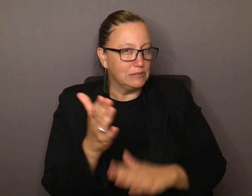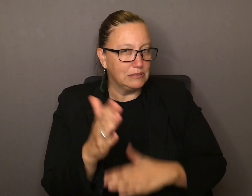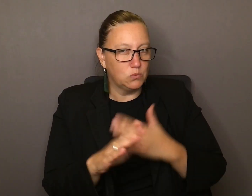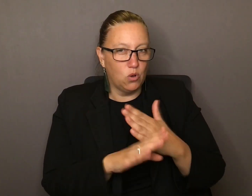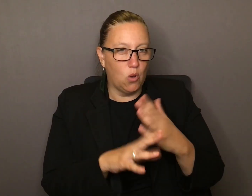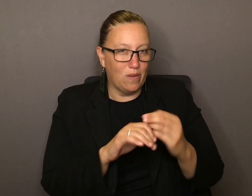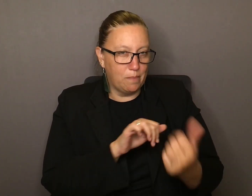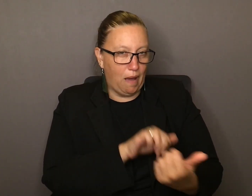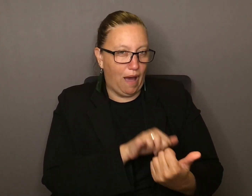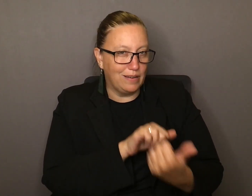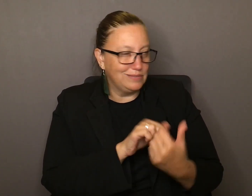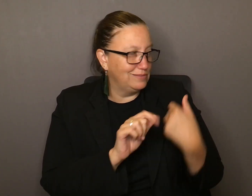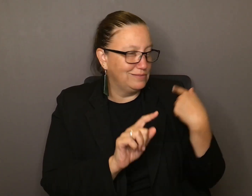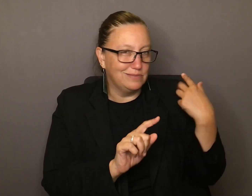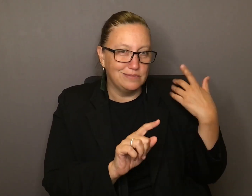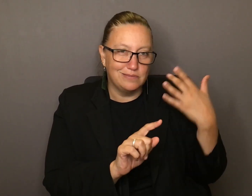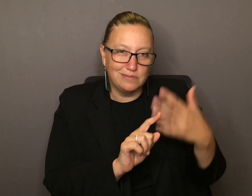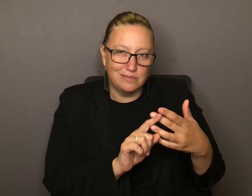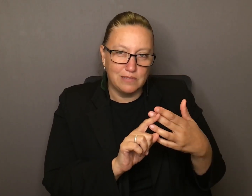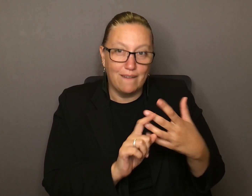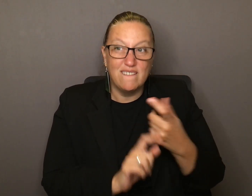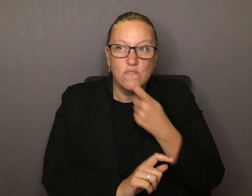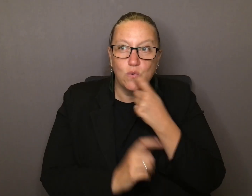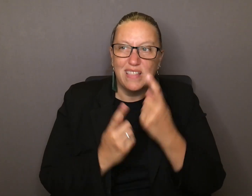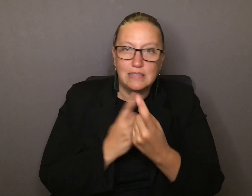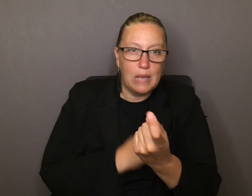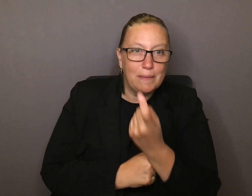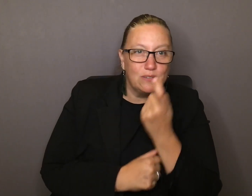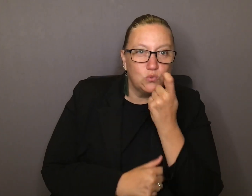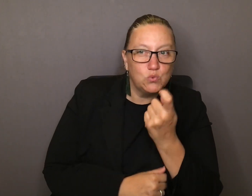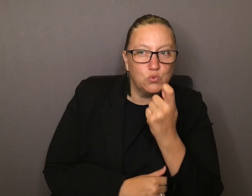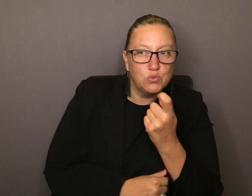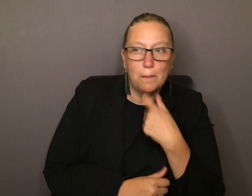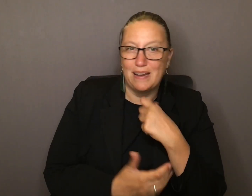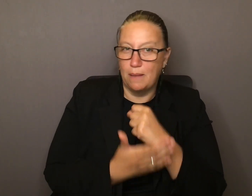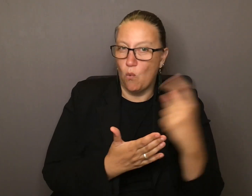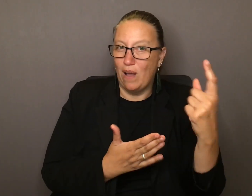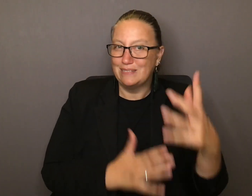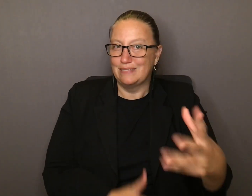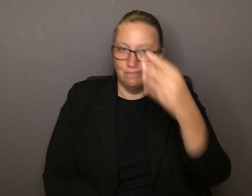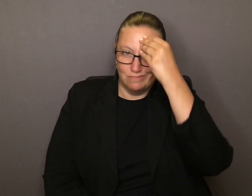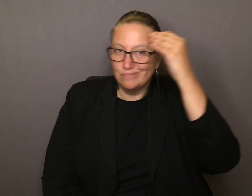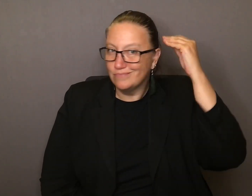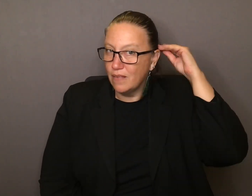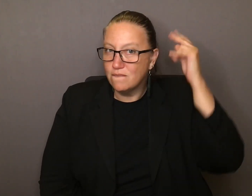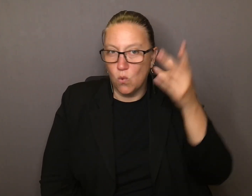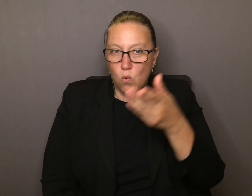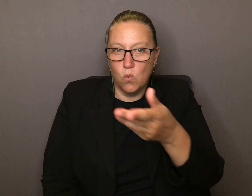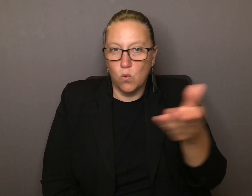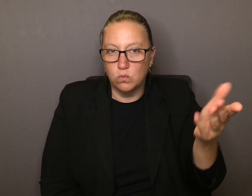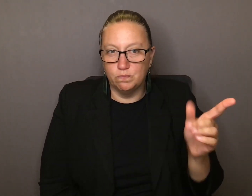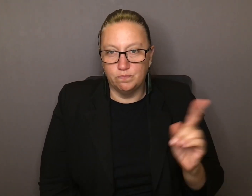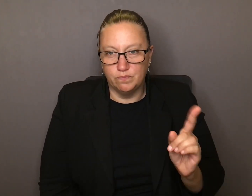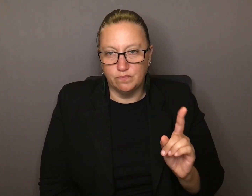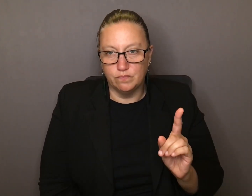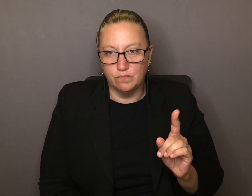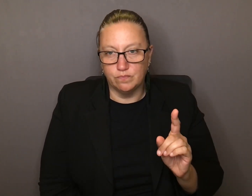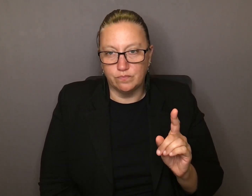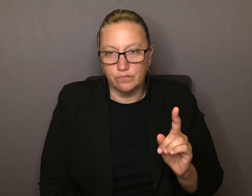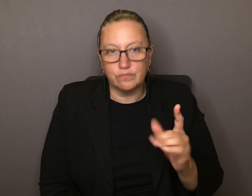that's continuing. We've got a few things coming up now. My big takeaway that really comes up a lot is understanding